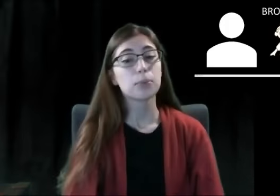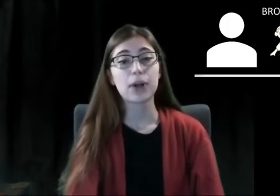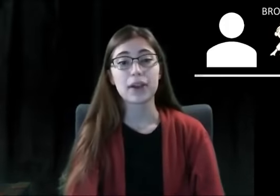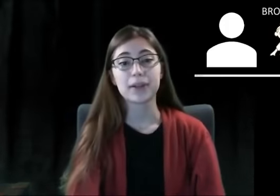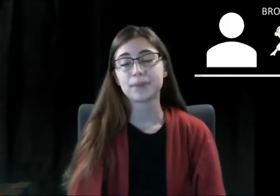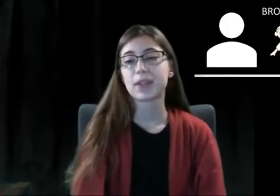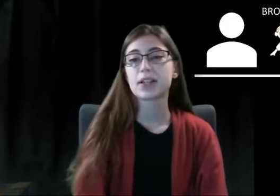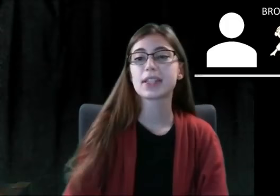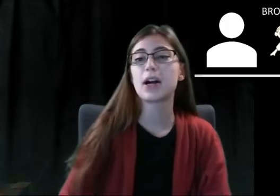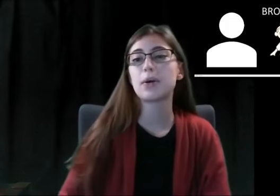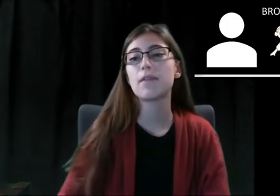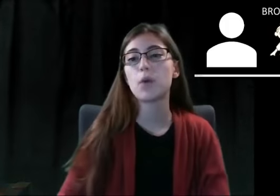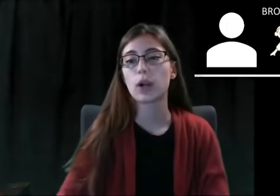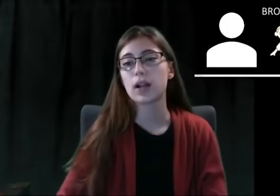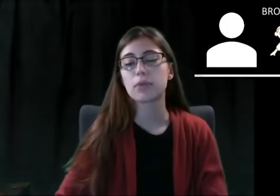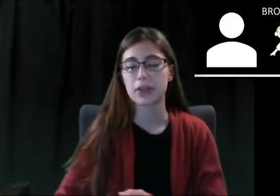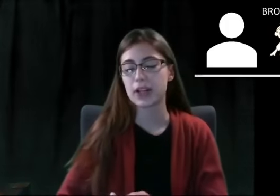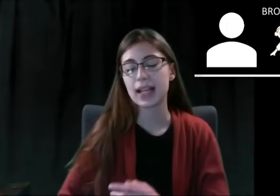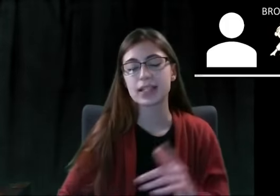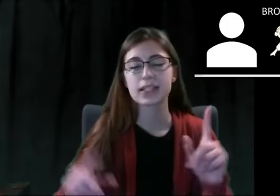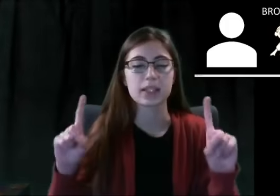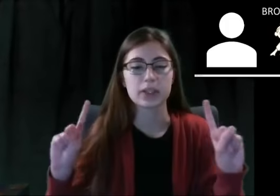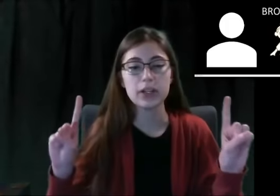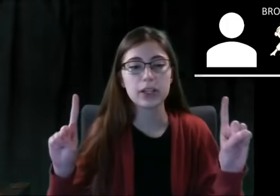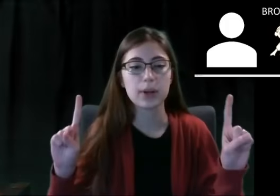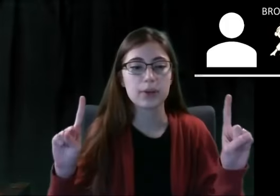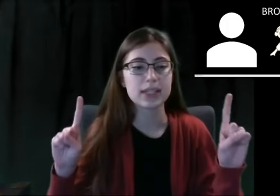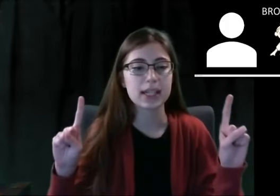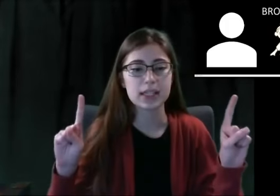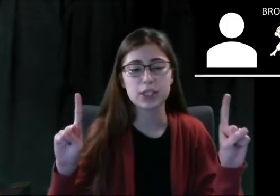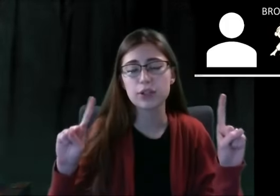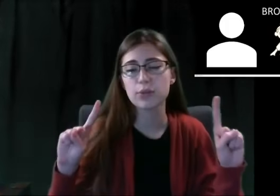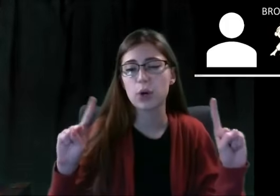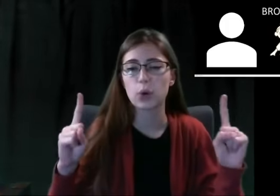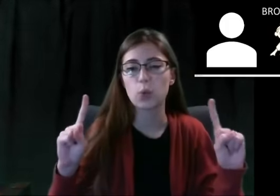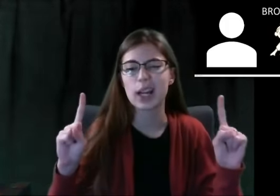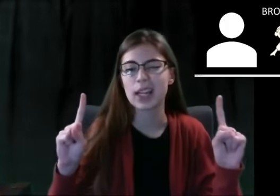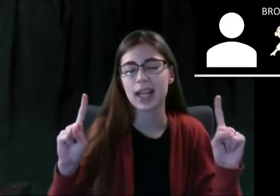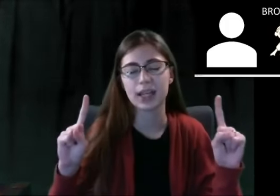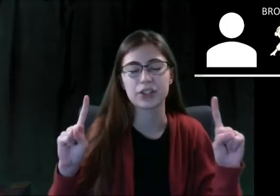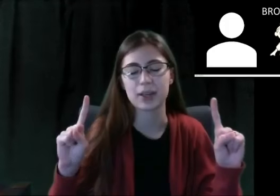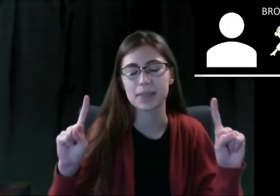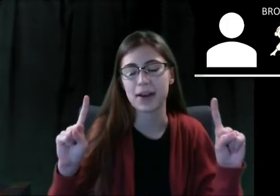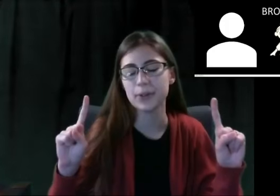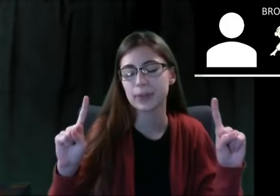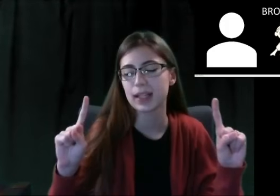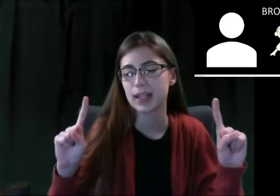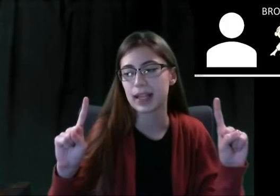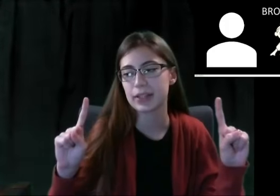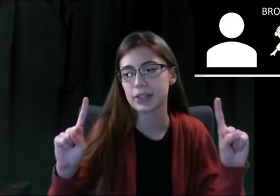Brother. So for brother and sister, you are going to get 2 1 hand shapes out, and